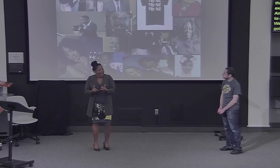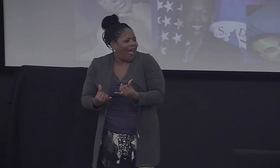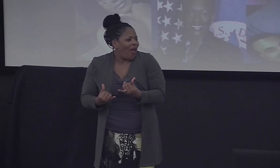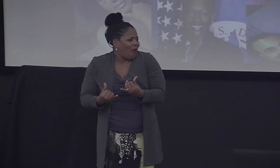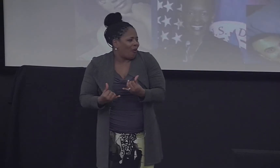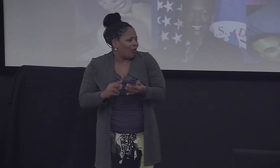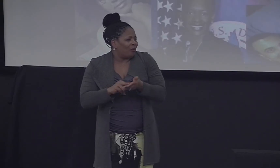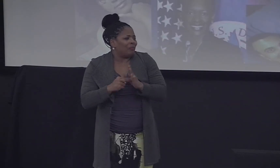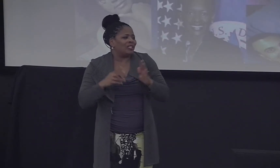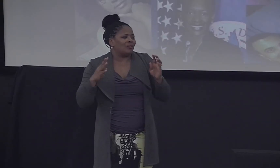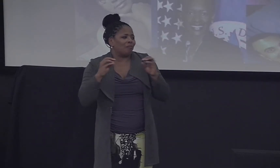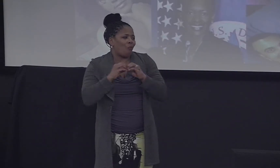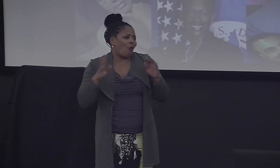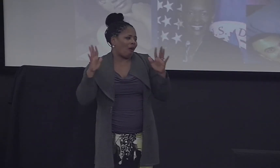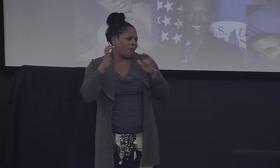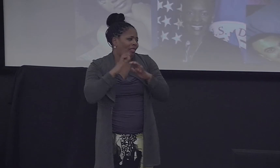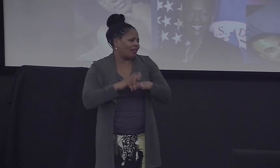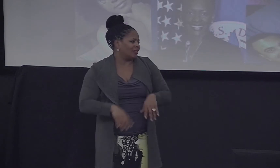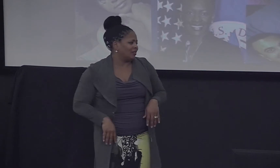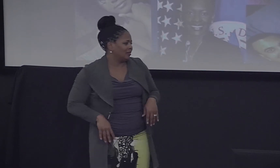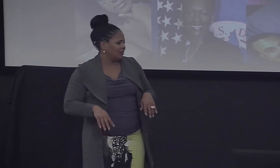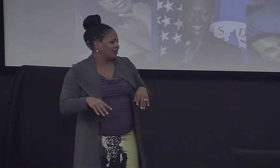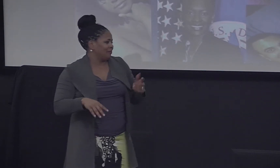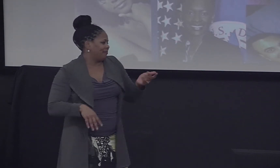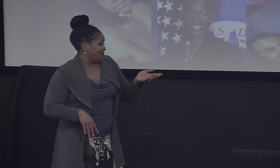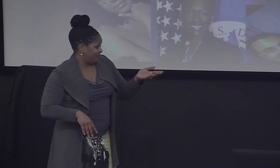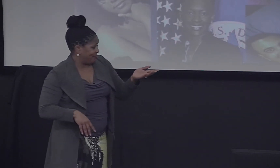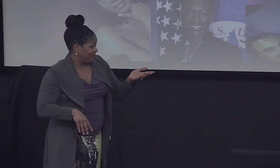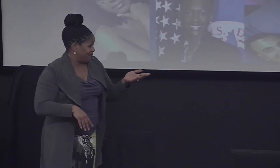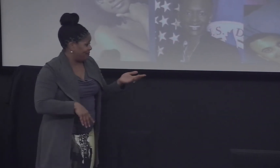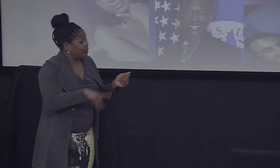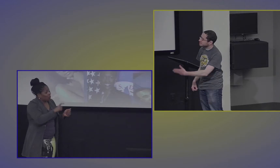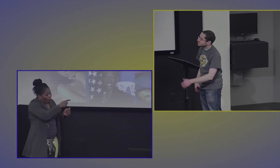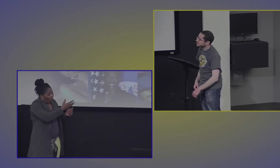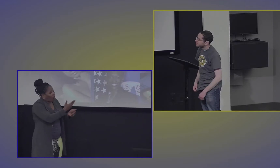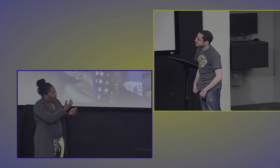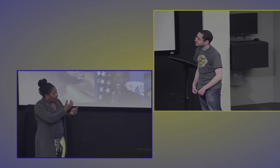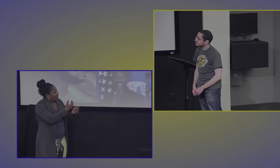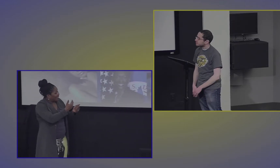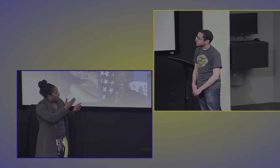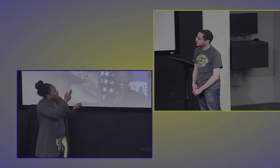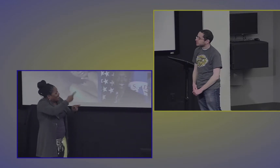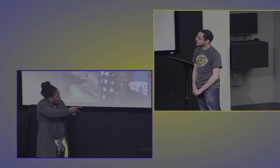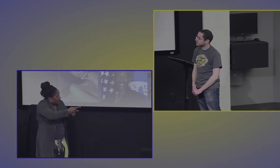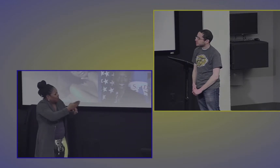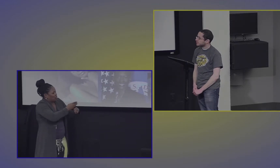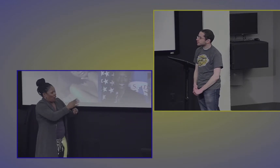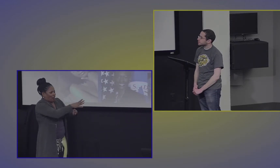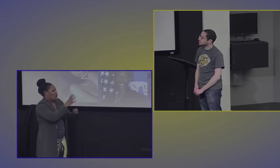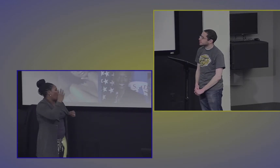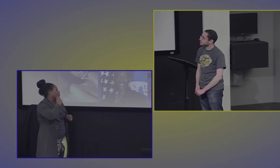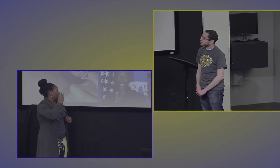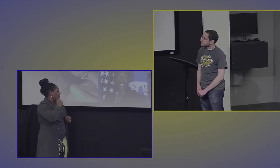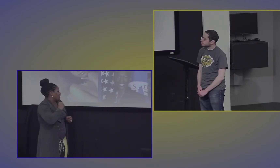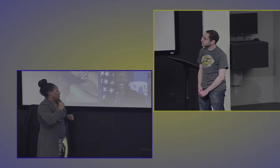When we started in the old days, we need to include that, and it's really become more complex now. So continue that. Keep sharing